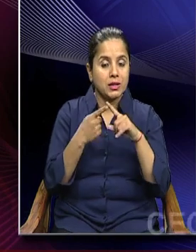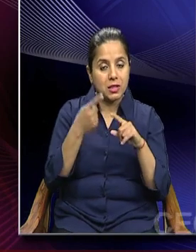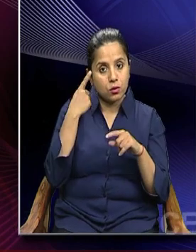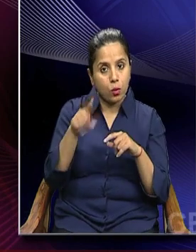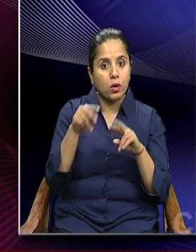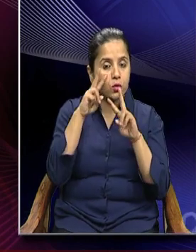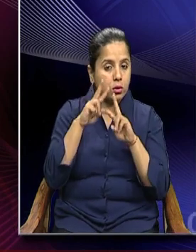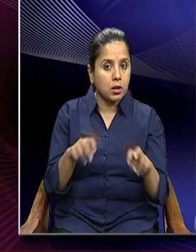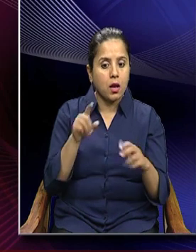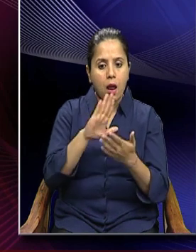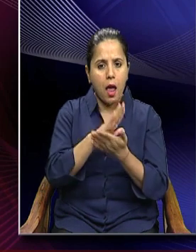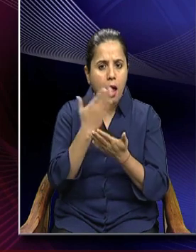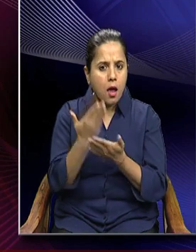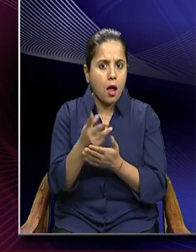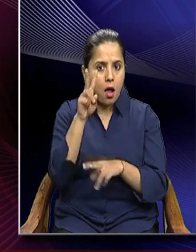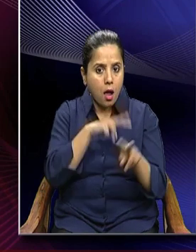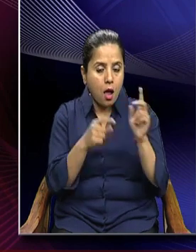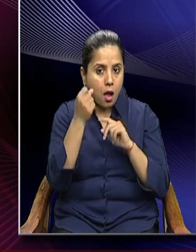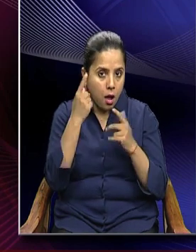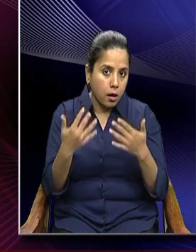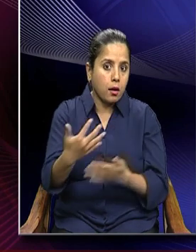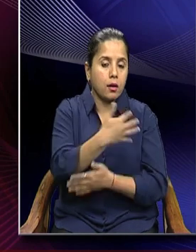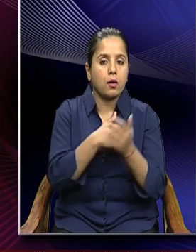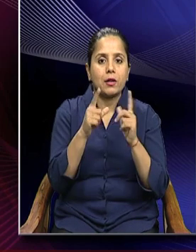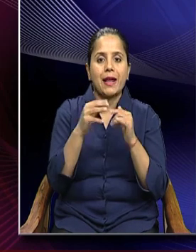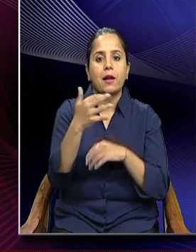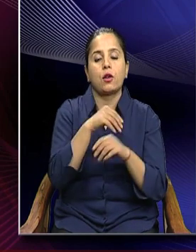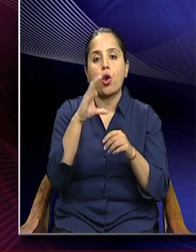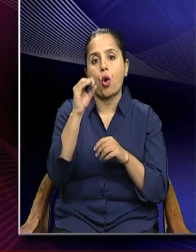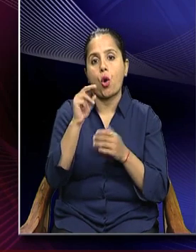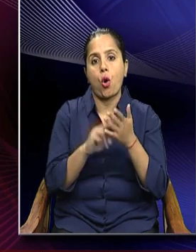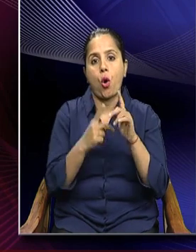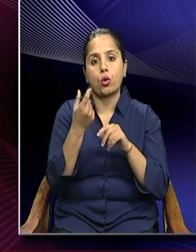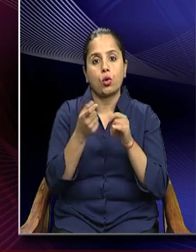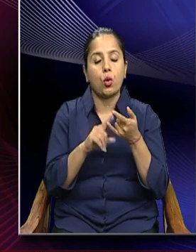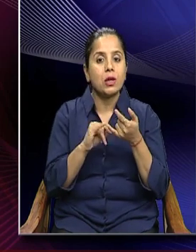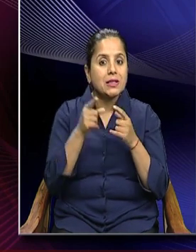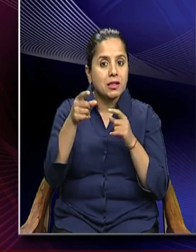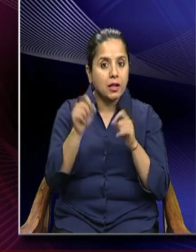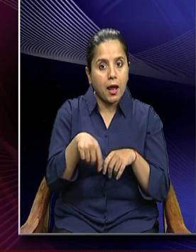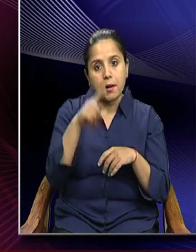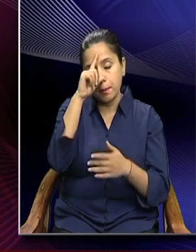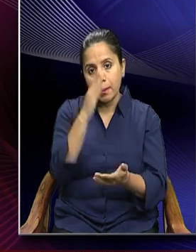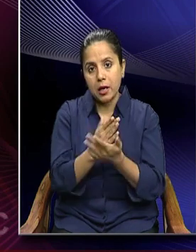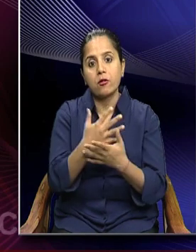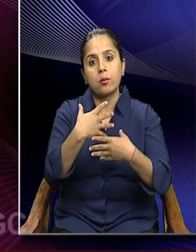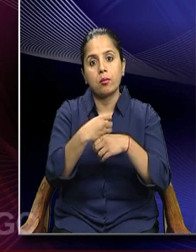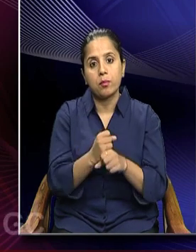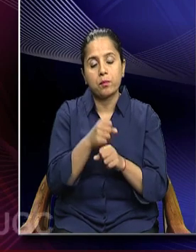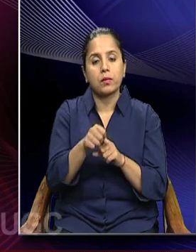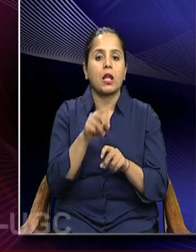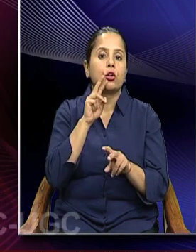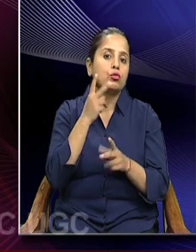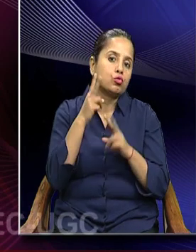researchers to interpret their collected data. One's ontological belief shapes the formulation of research